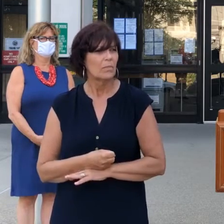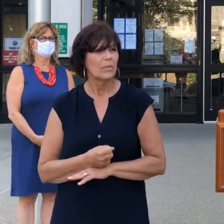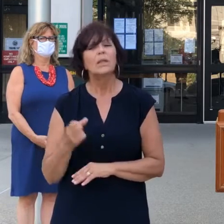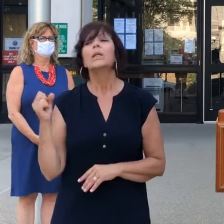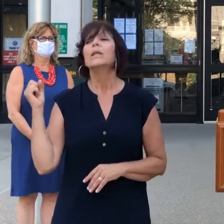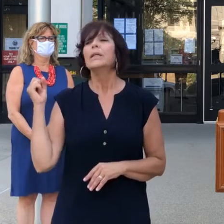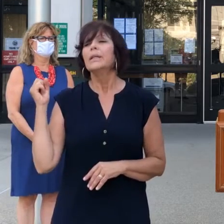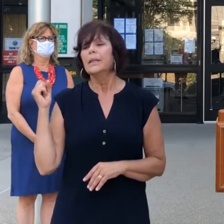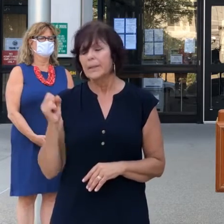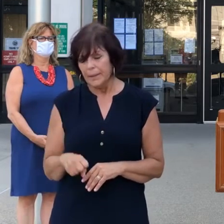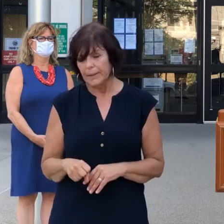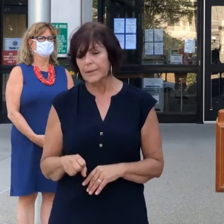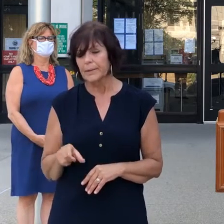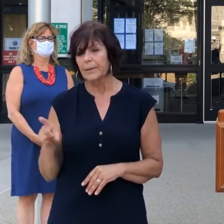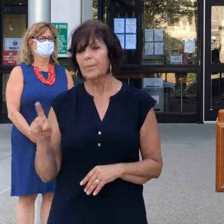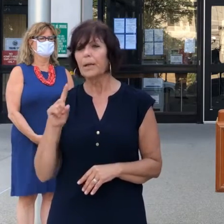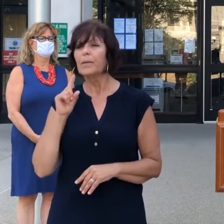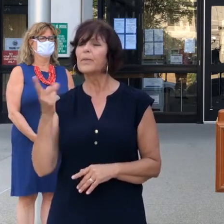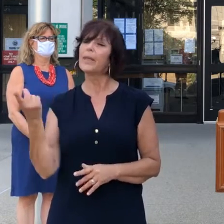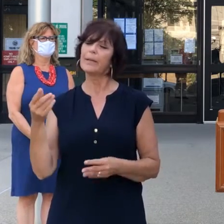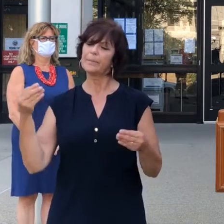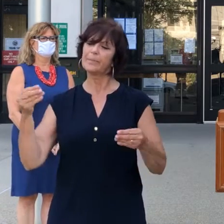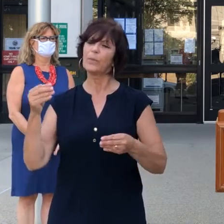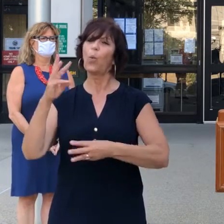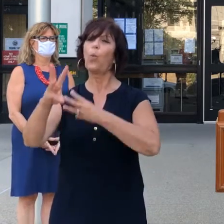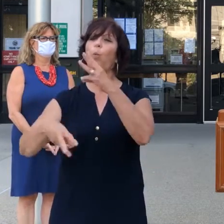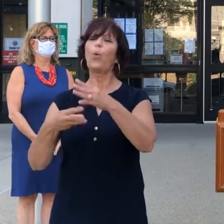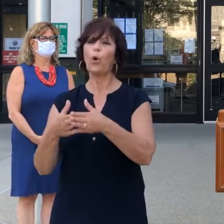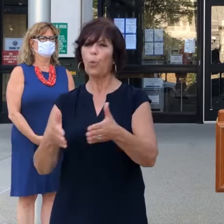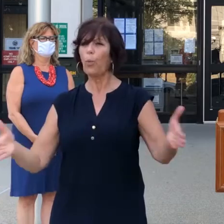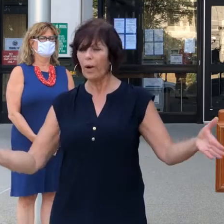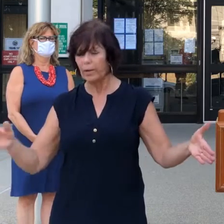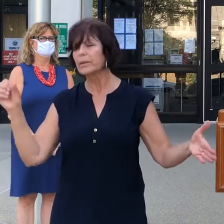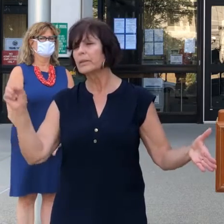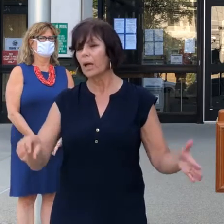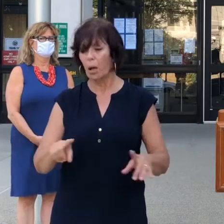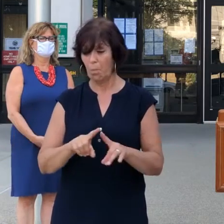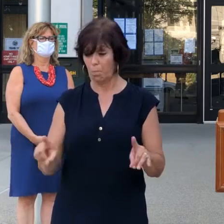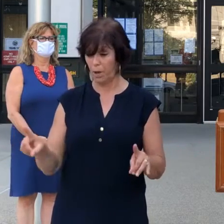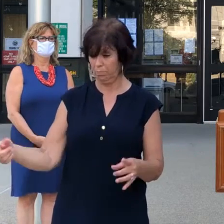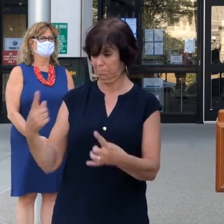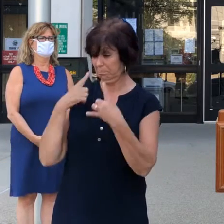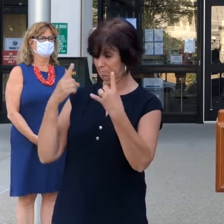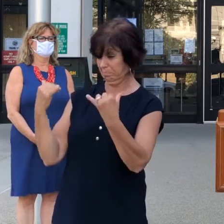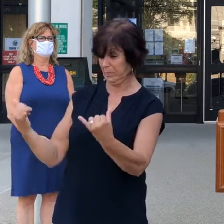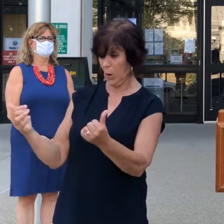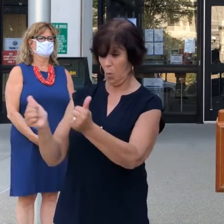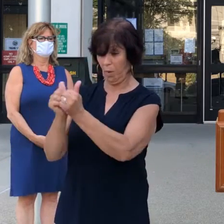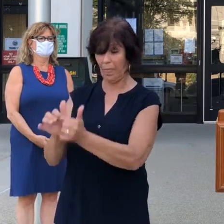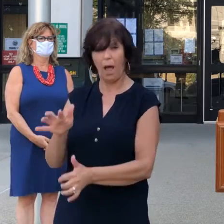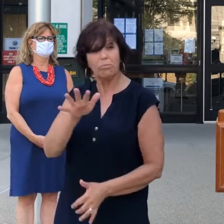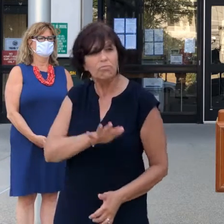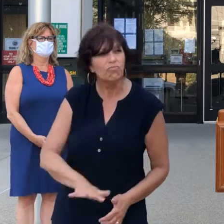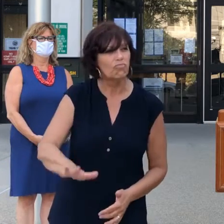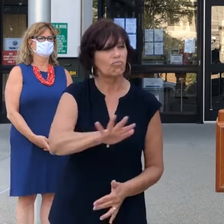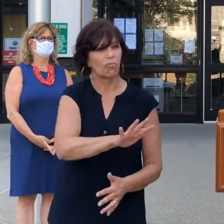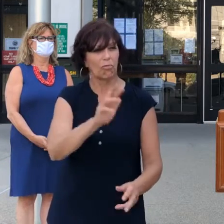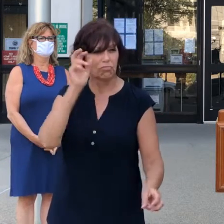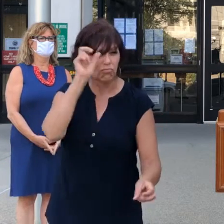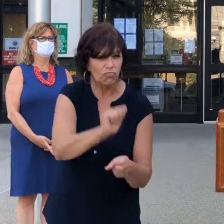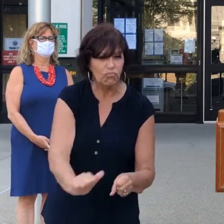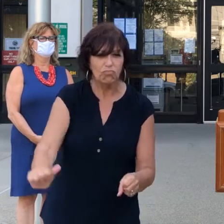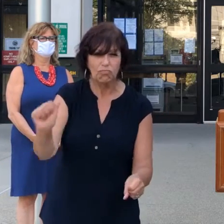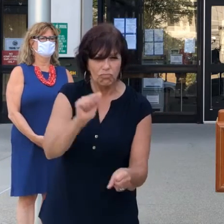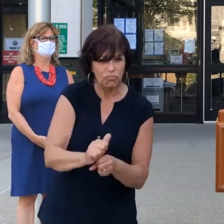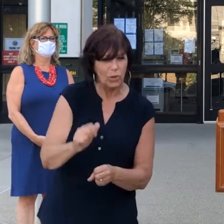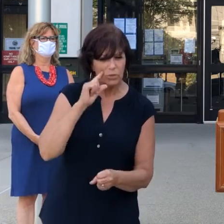may be a worldwide product right now, they would not be in the situation they are today without the hard work and the sweat of the